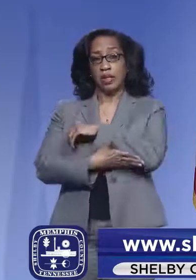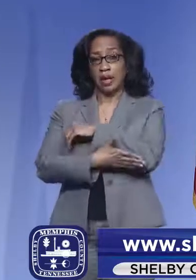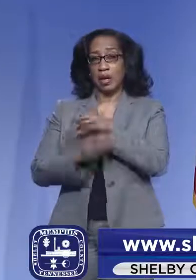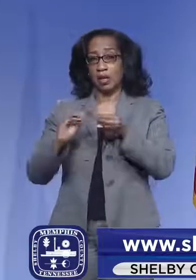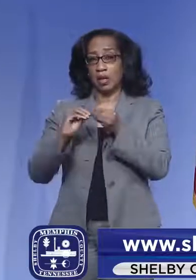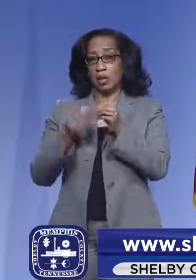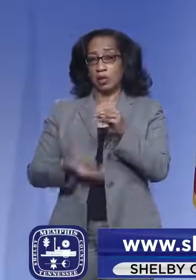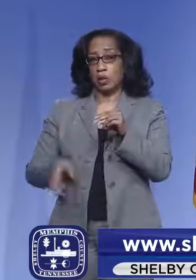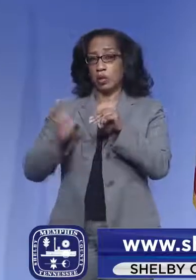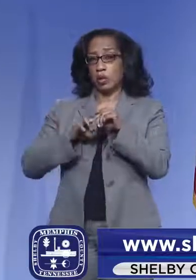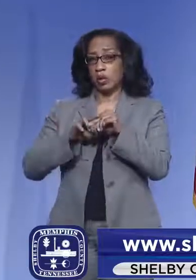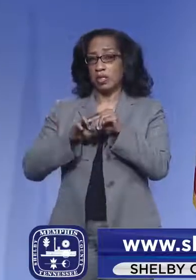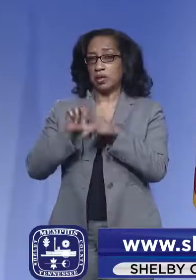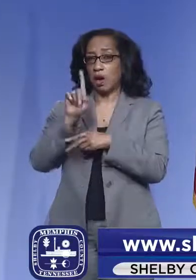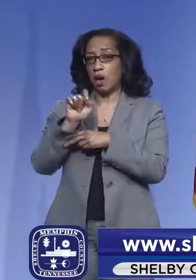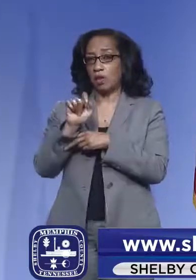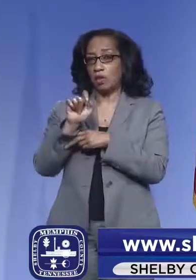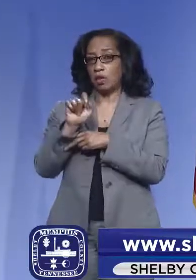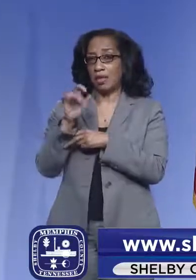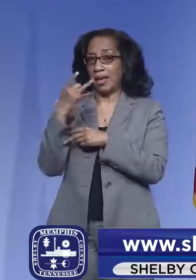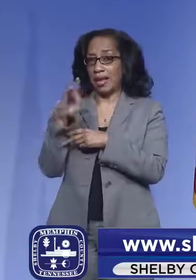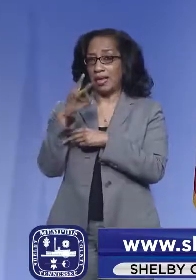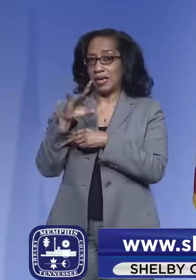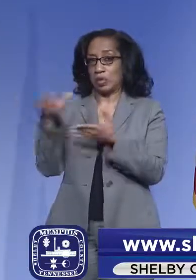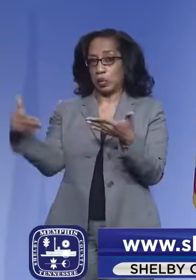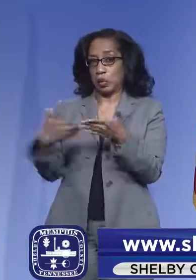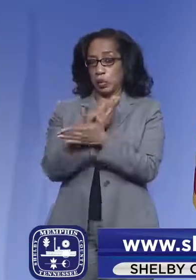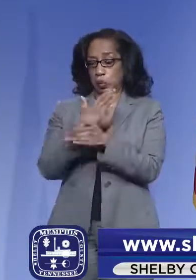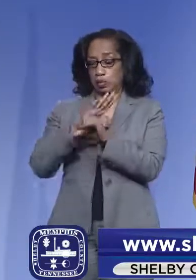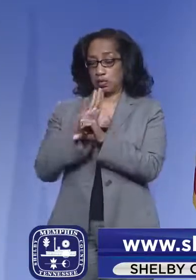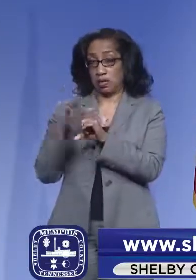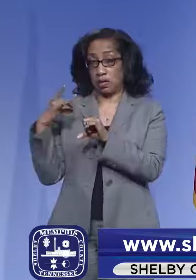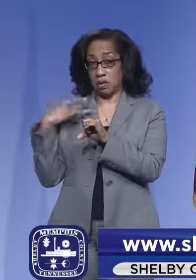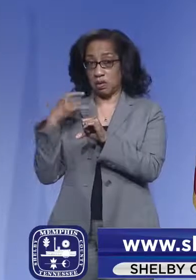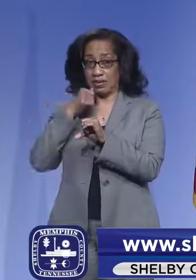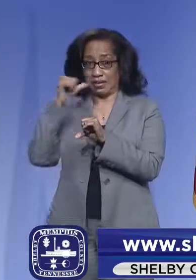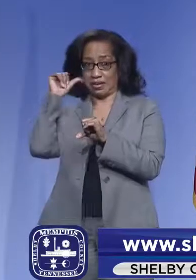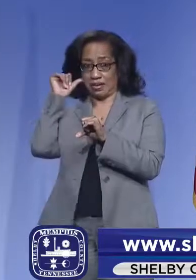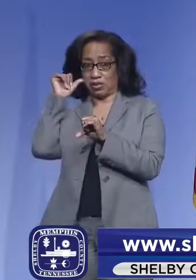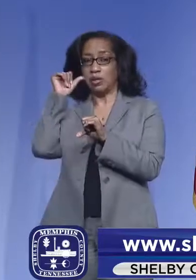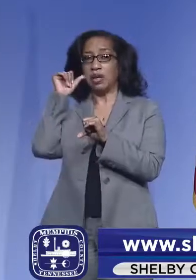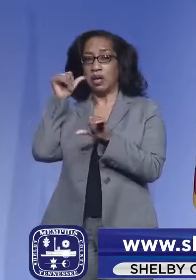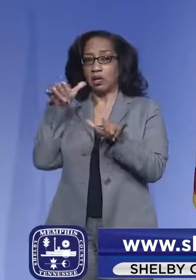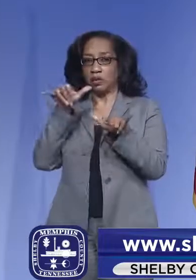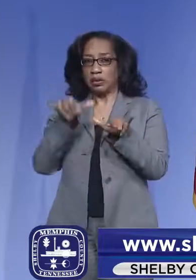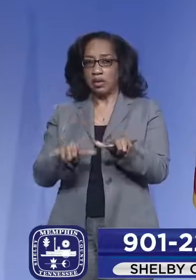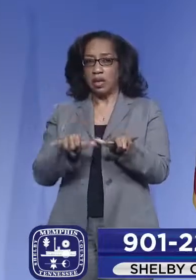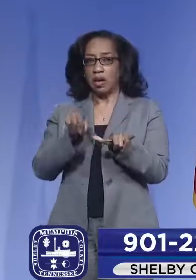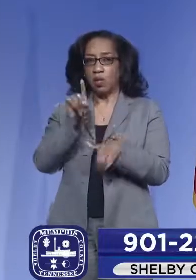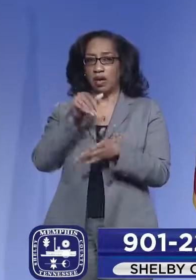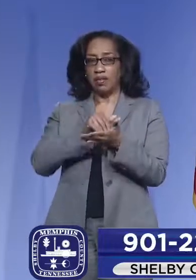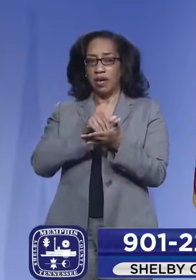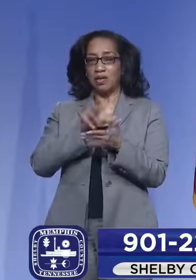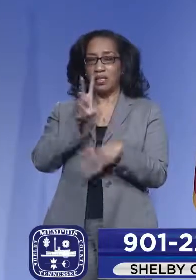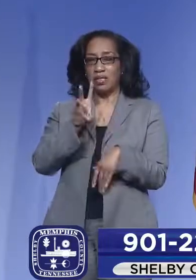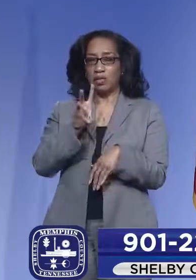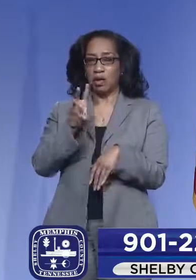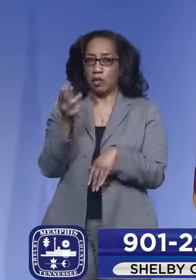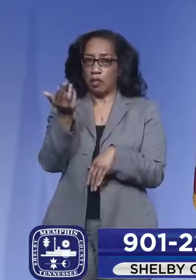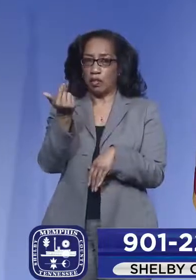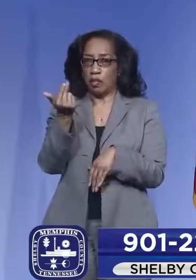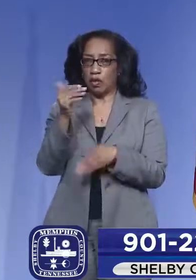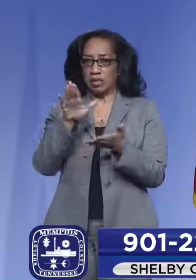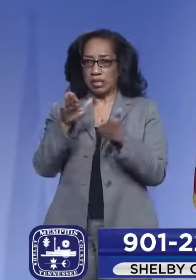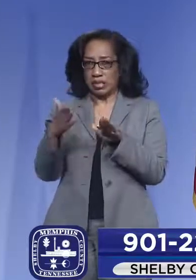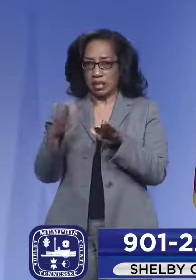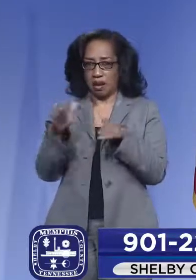by 118 new cases yesterday, and we are holding steady at 1,613 deaths from